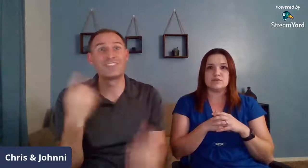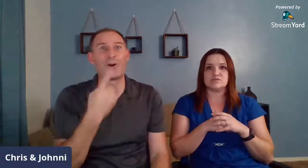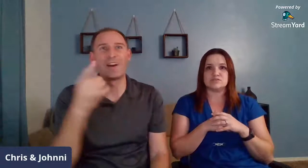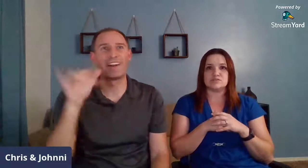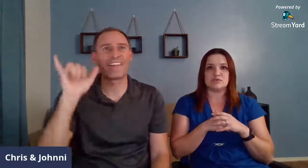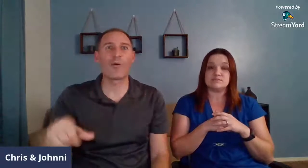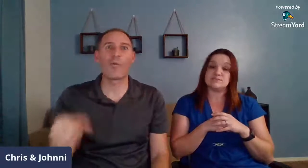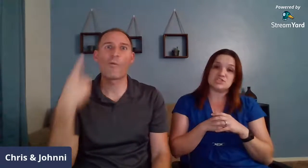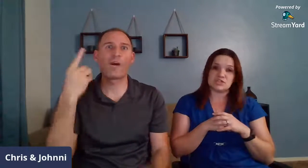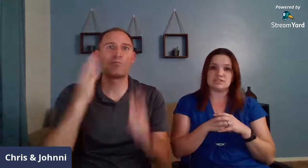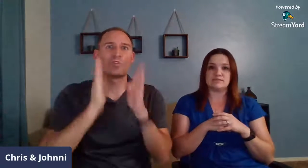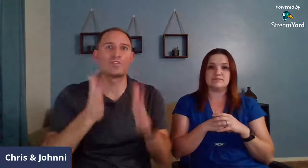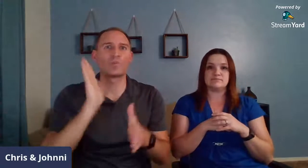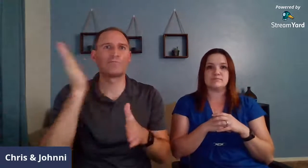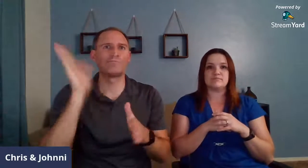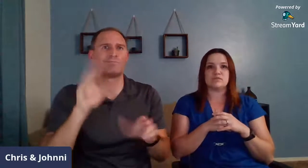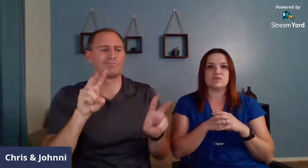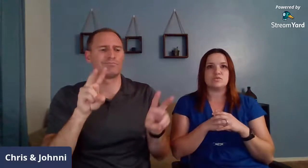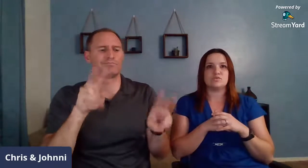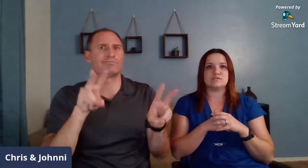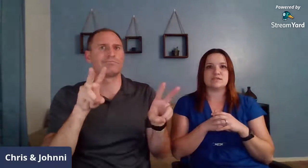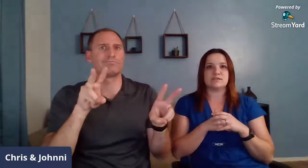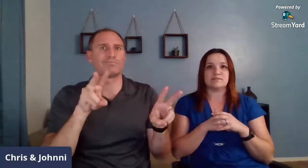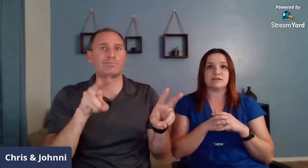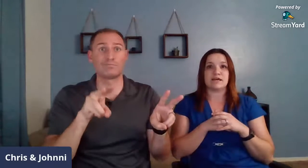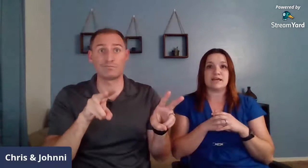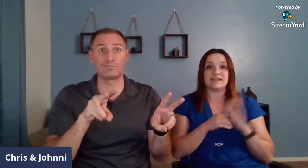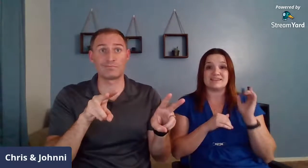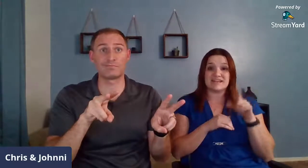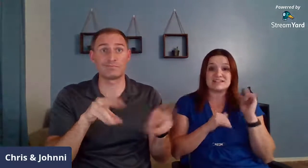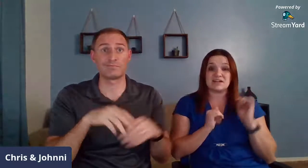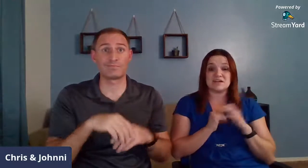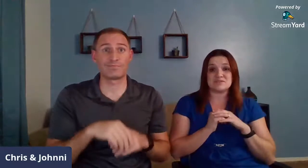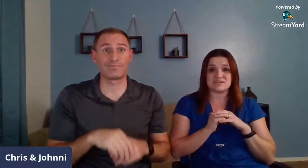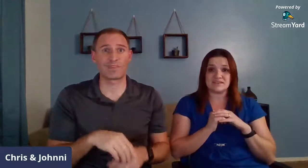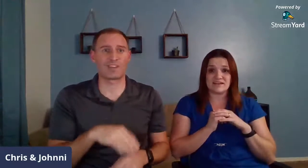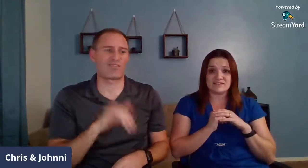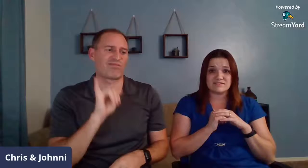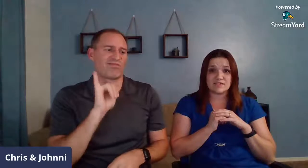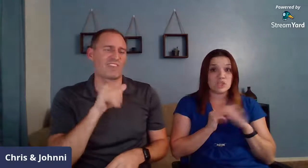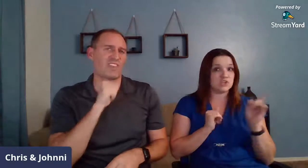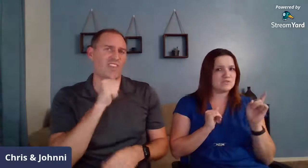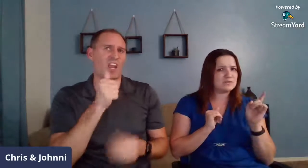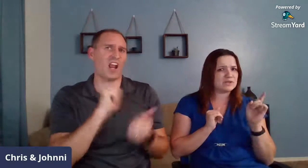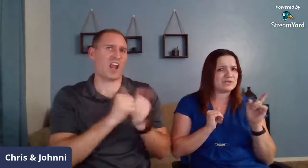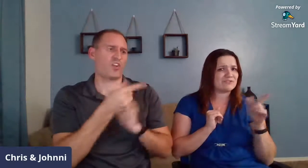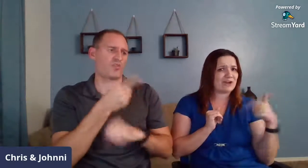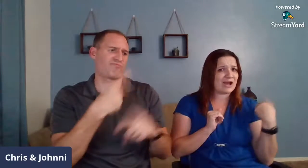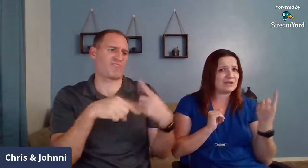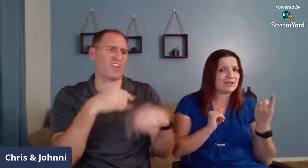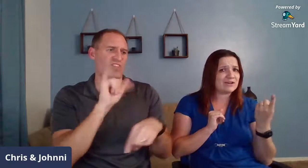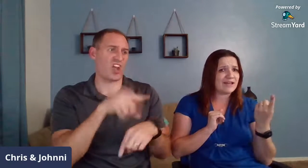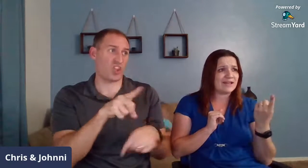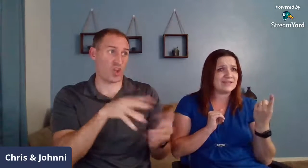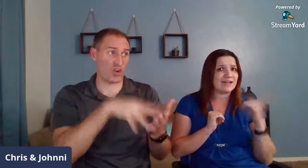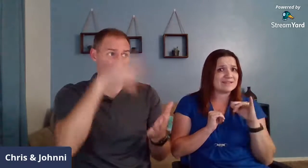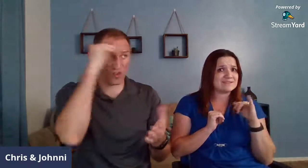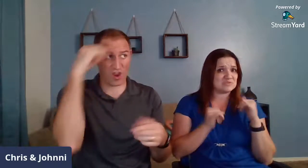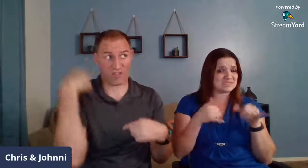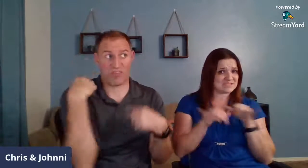who's going to be judgy, who's going to be like, that's not how you sign that. You've been learning for how long? And you still